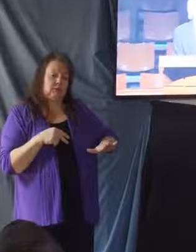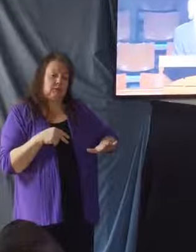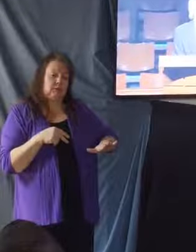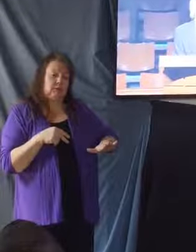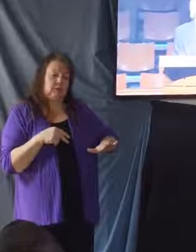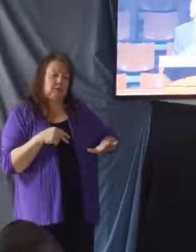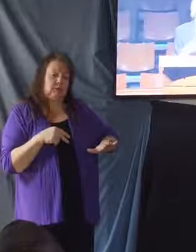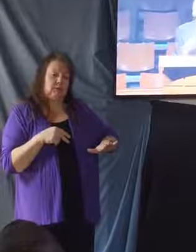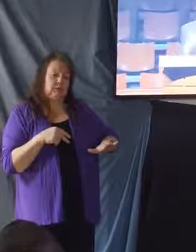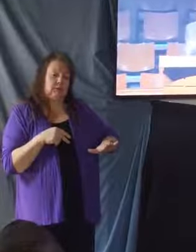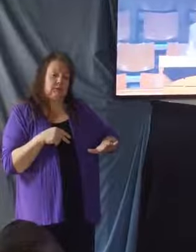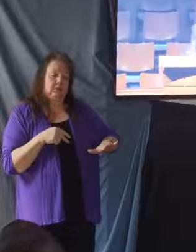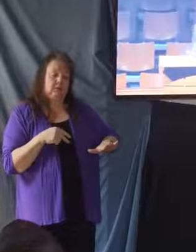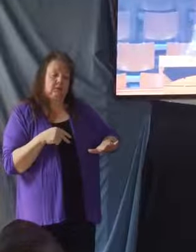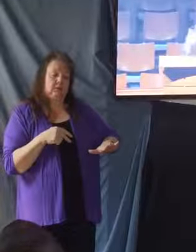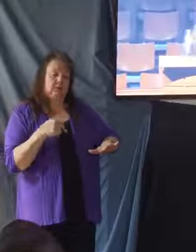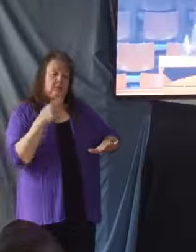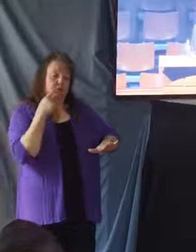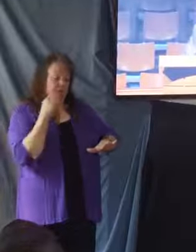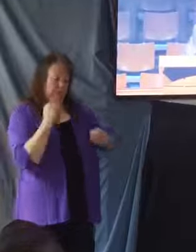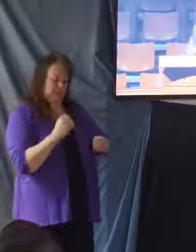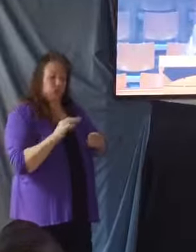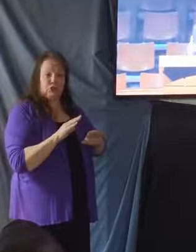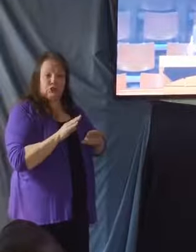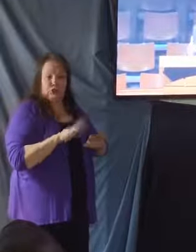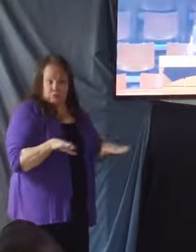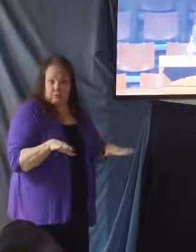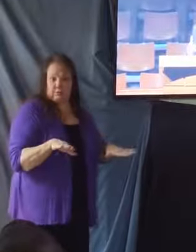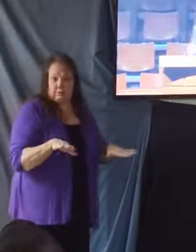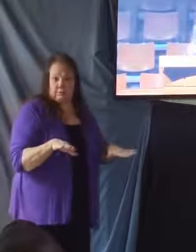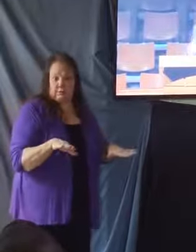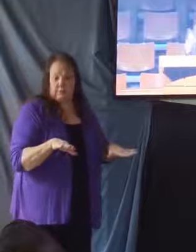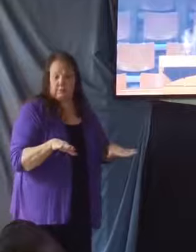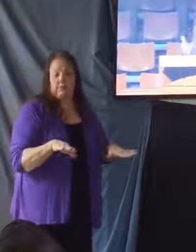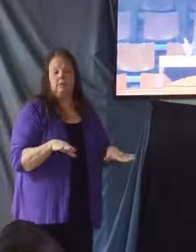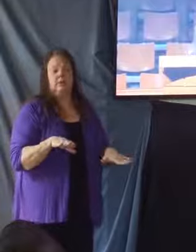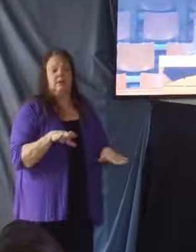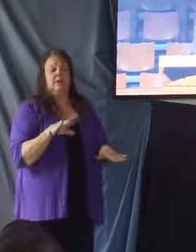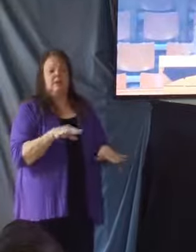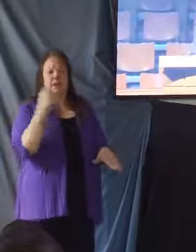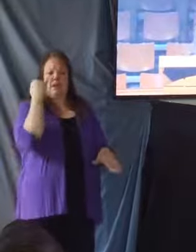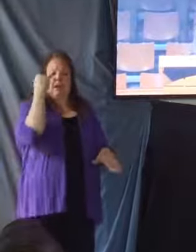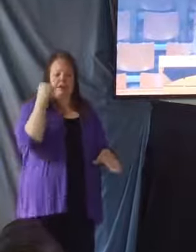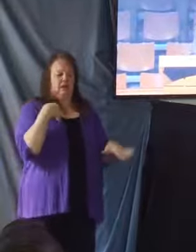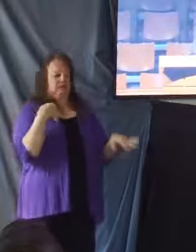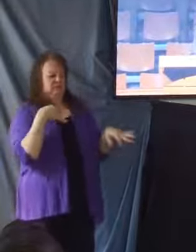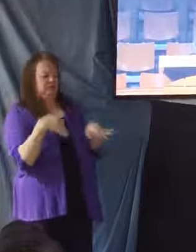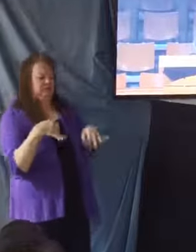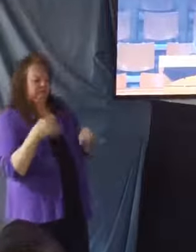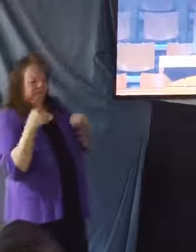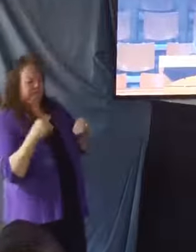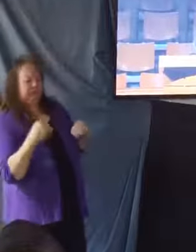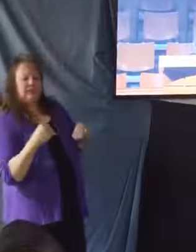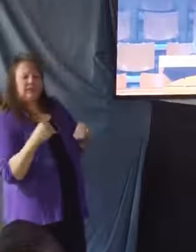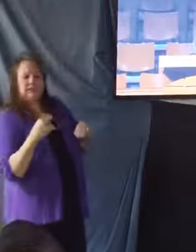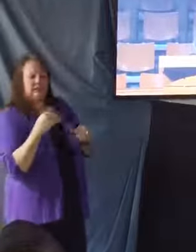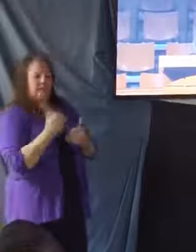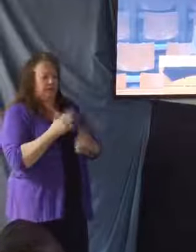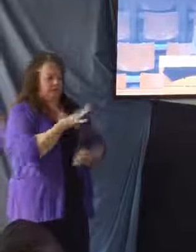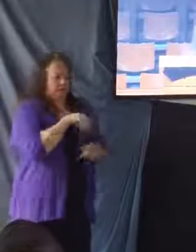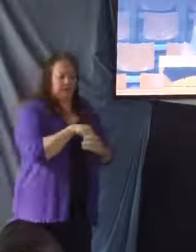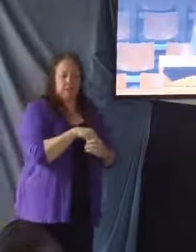in it, and so it's often used of instructing children. But it carries that idea of instructing and all that's